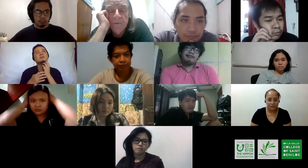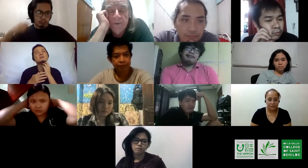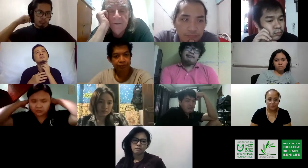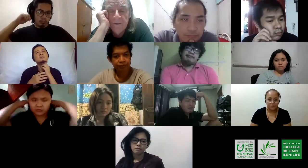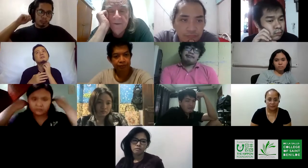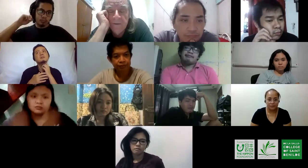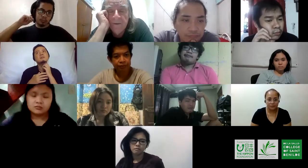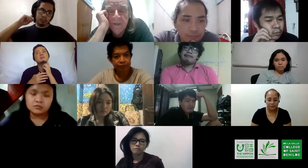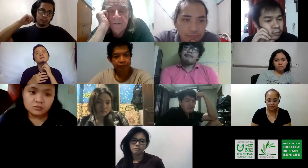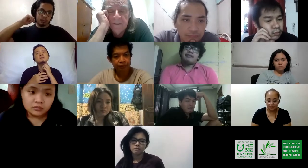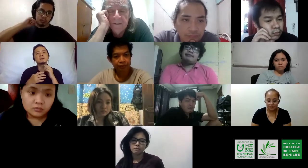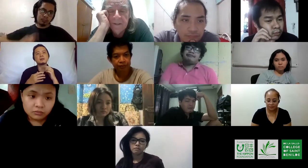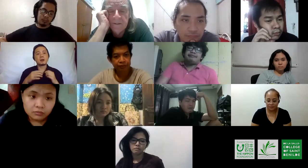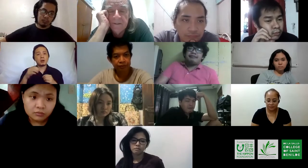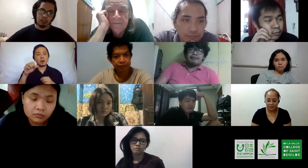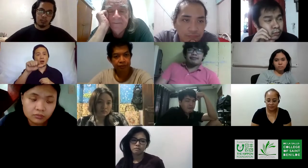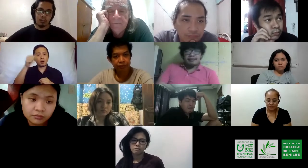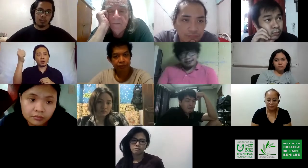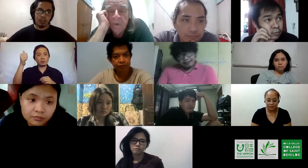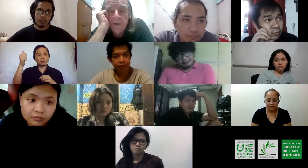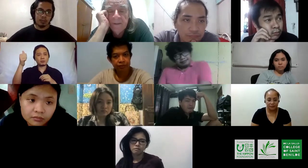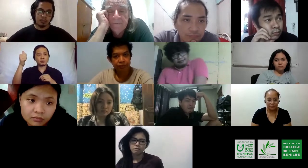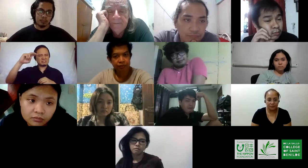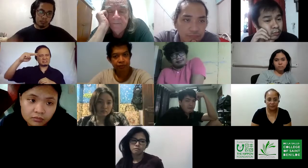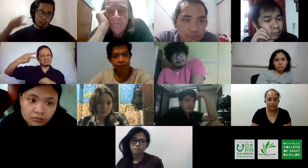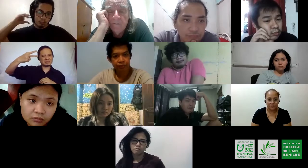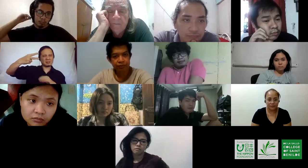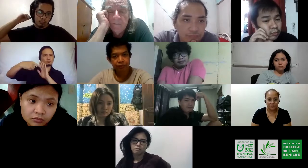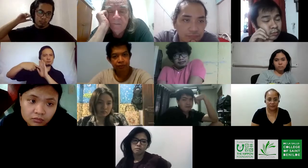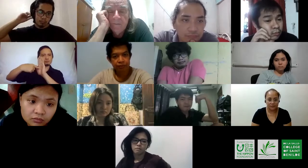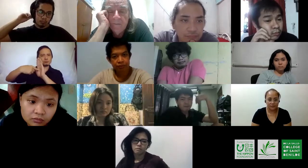second protest in 2006.